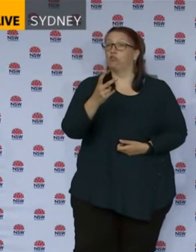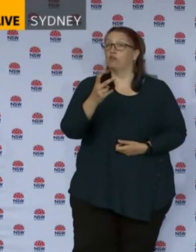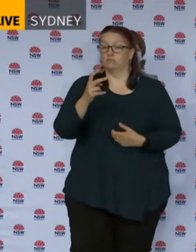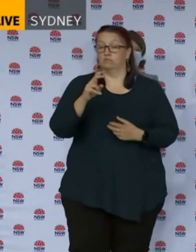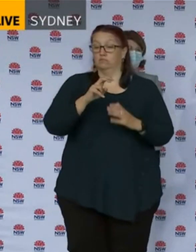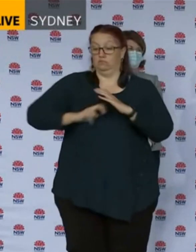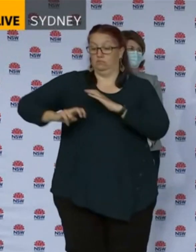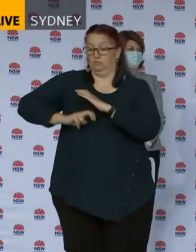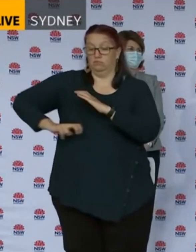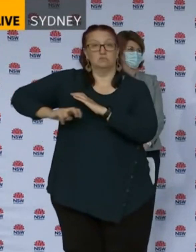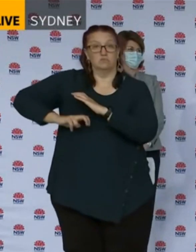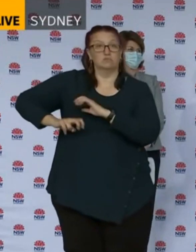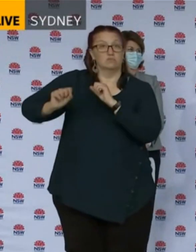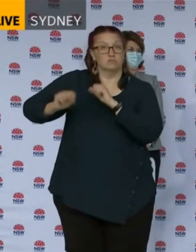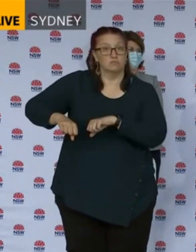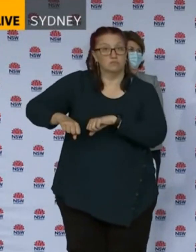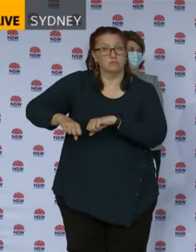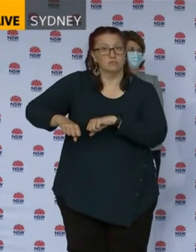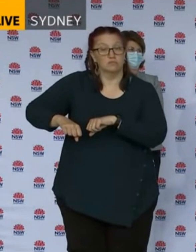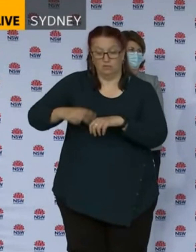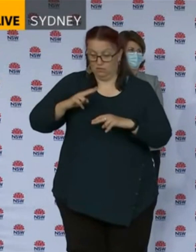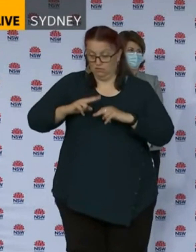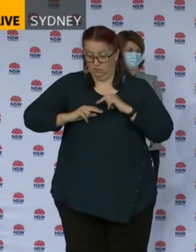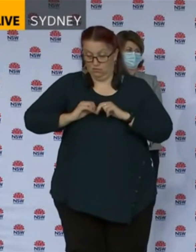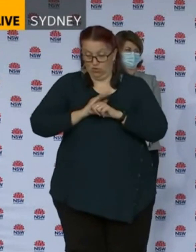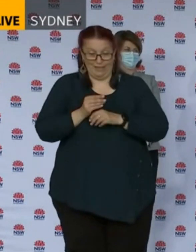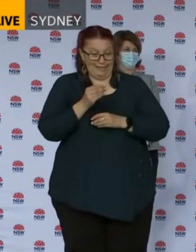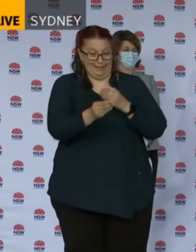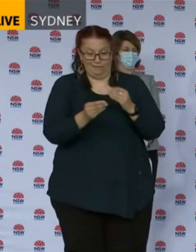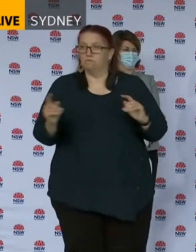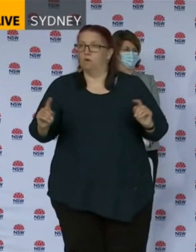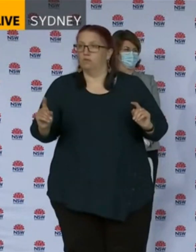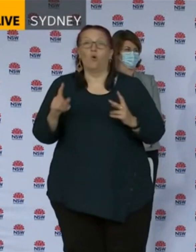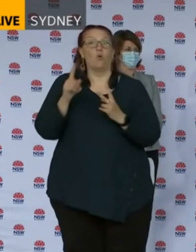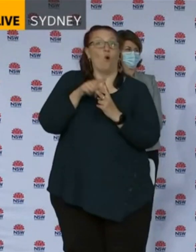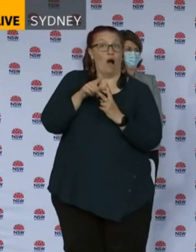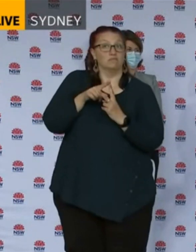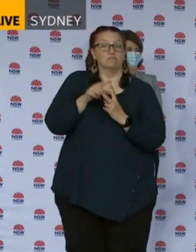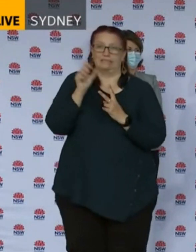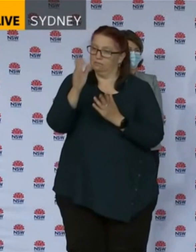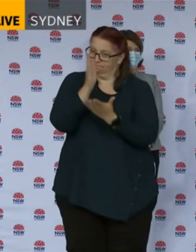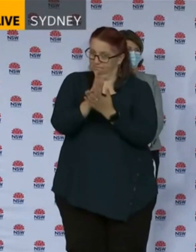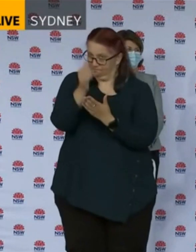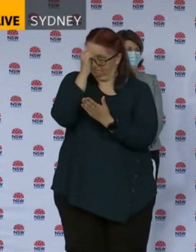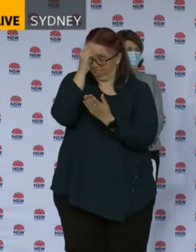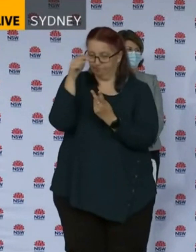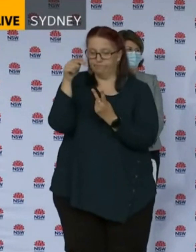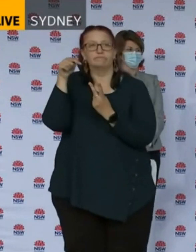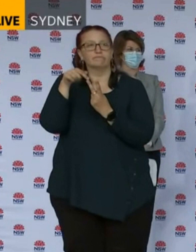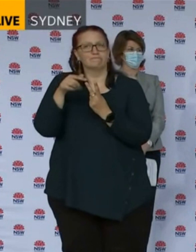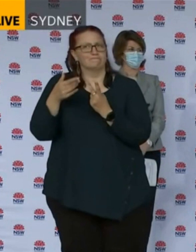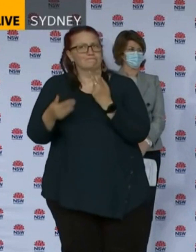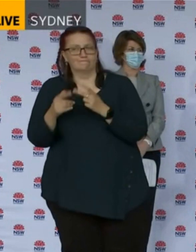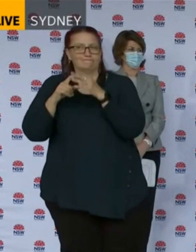isolating, but this is just still being confirmed from the second passenger. What we know is both passengers had been